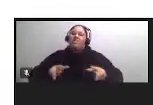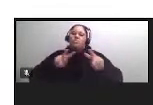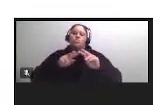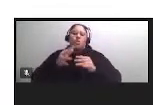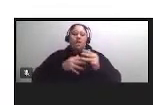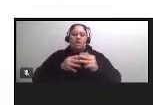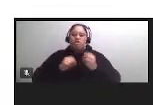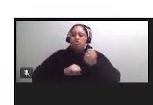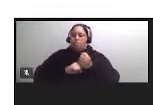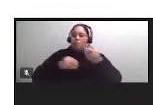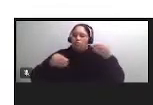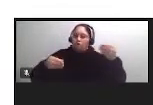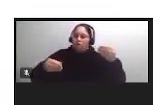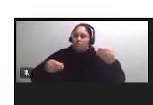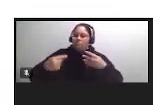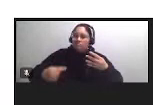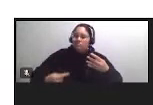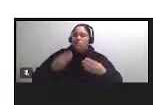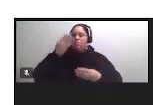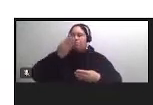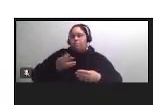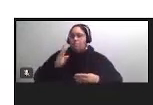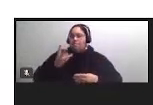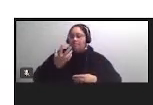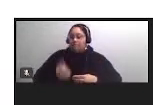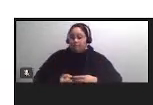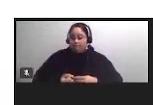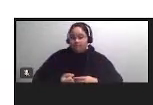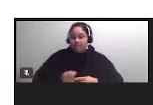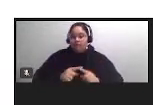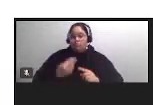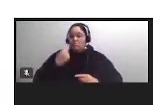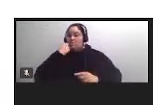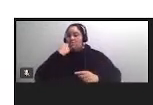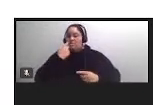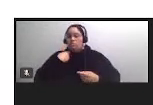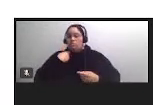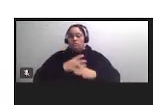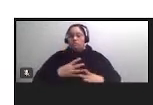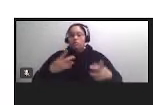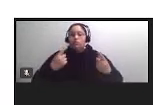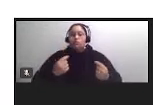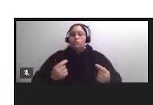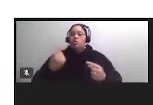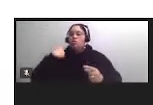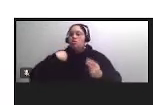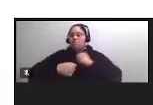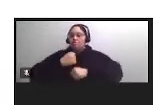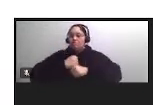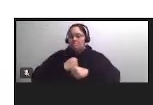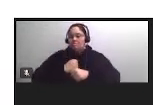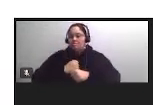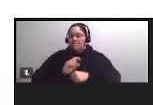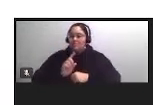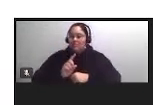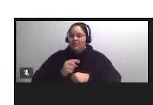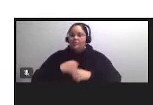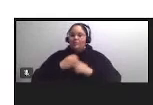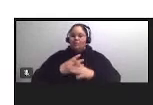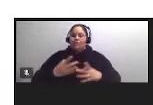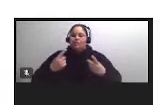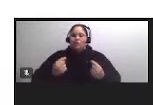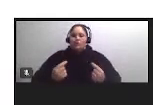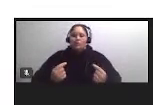of the supporting documentation and so on. And then more recently, that we started last year, is we